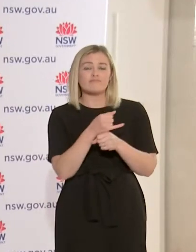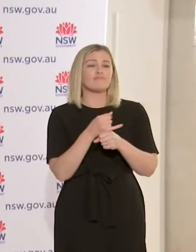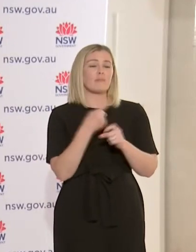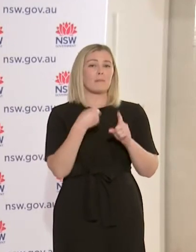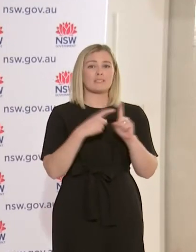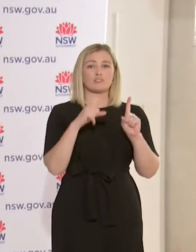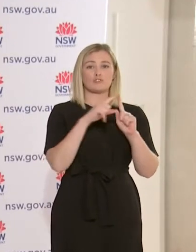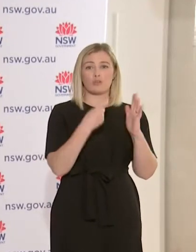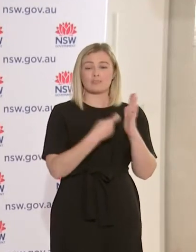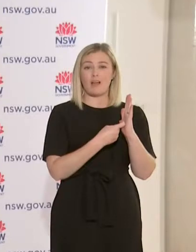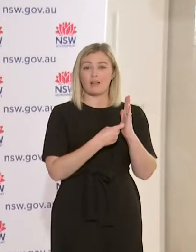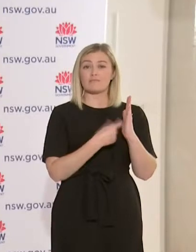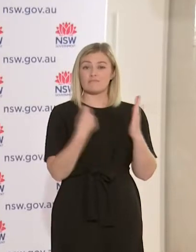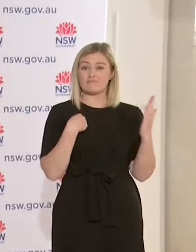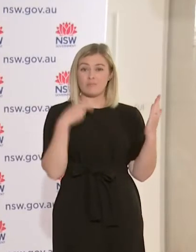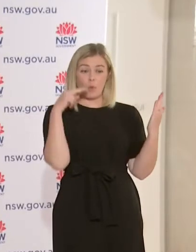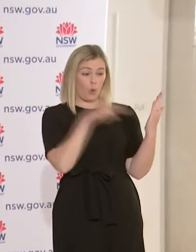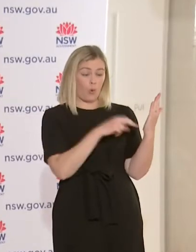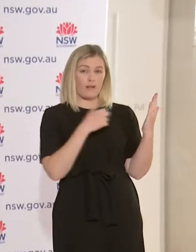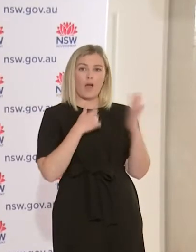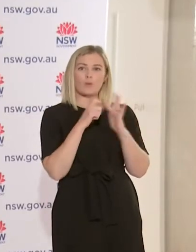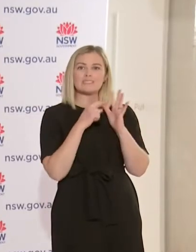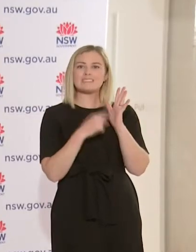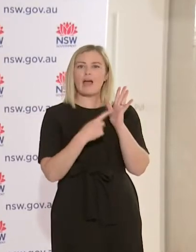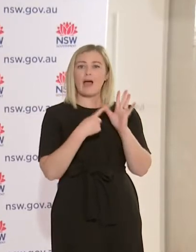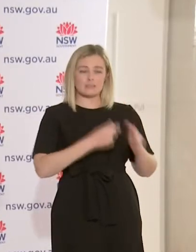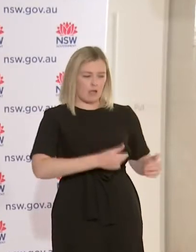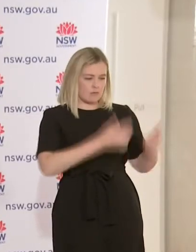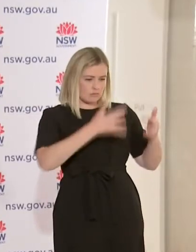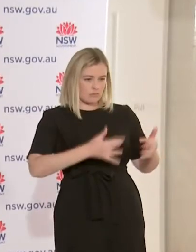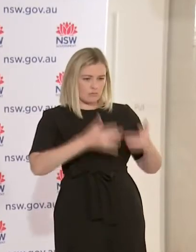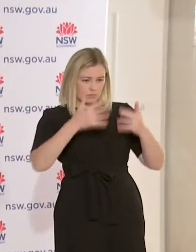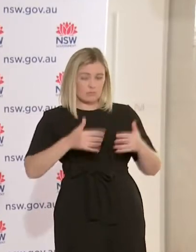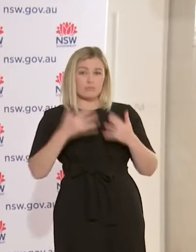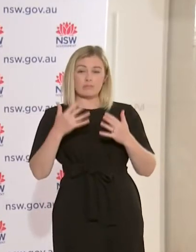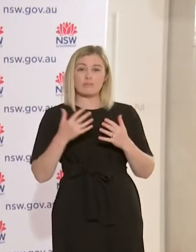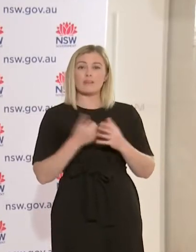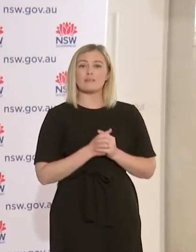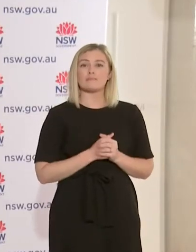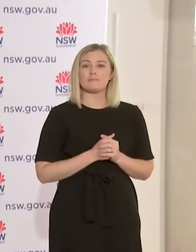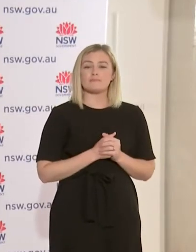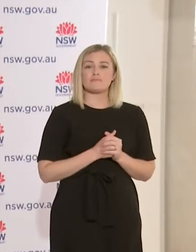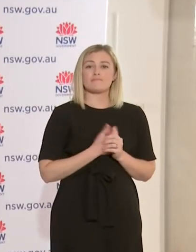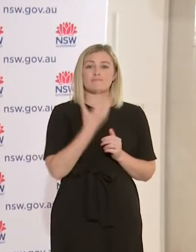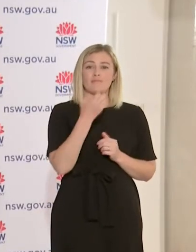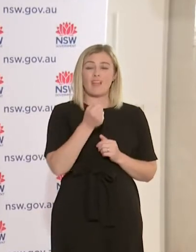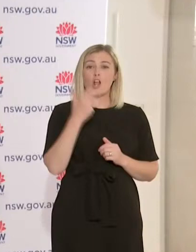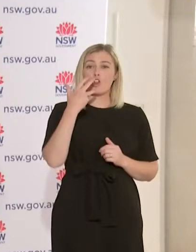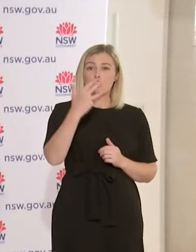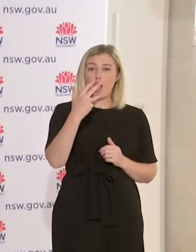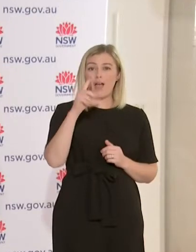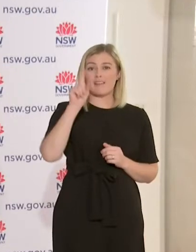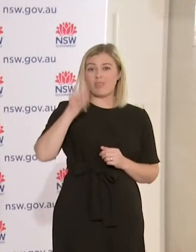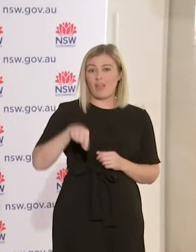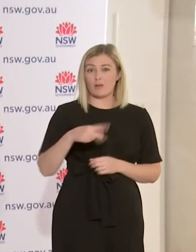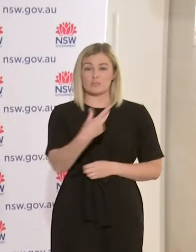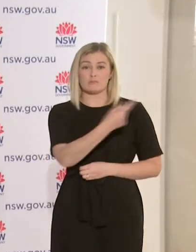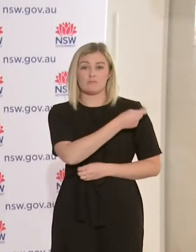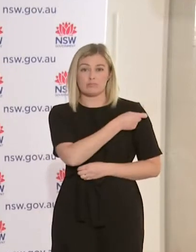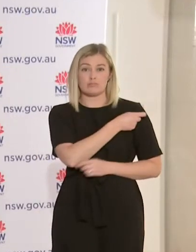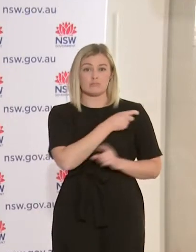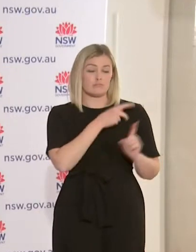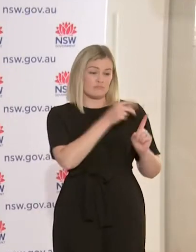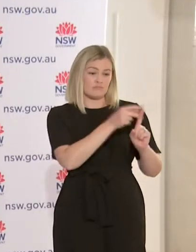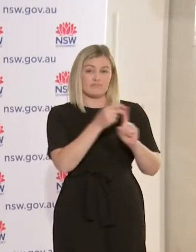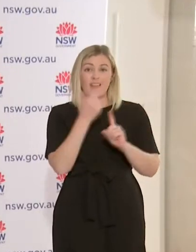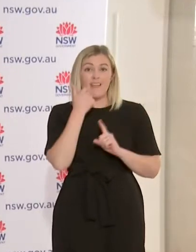data, it's been amazing. Pharmacists are continuing to give around 9,000 doses of vaccine every day. That